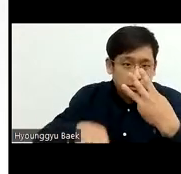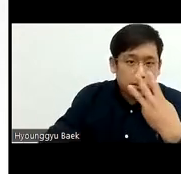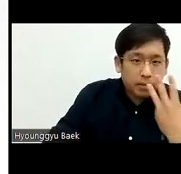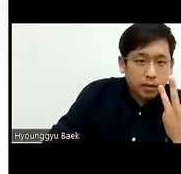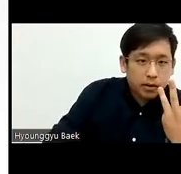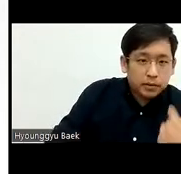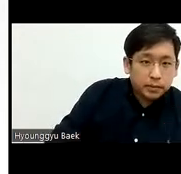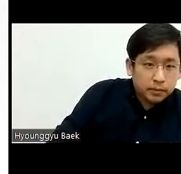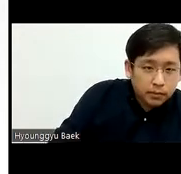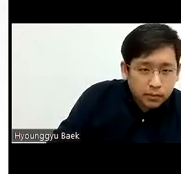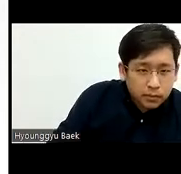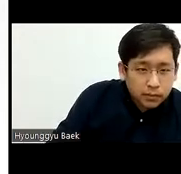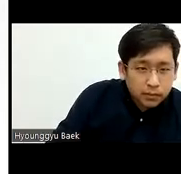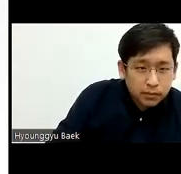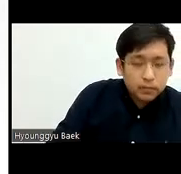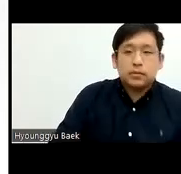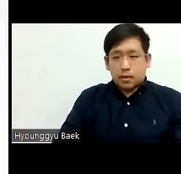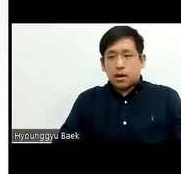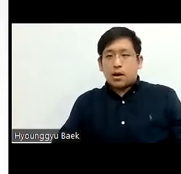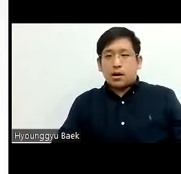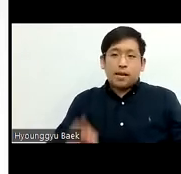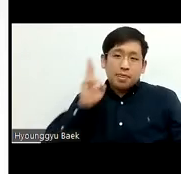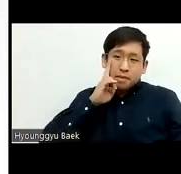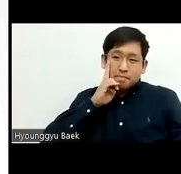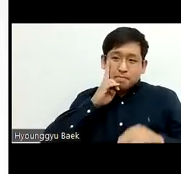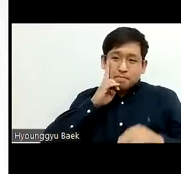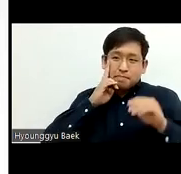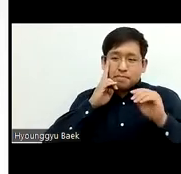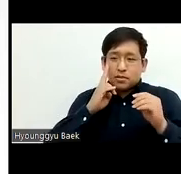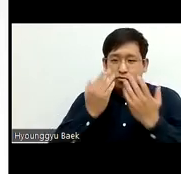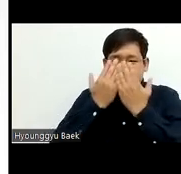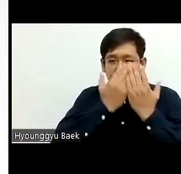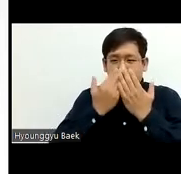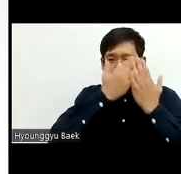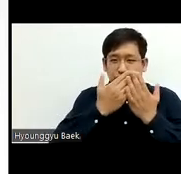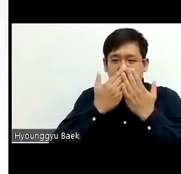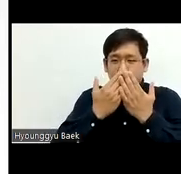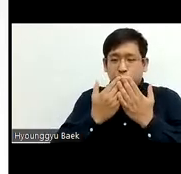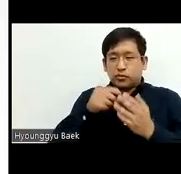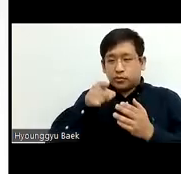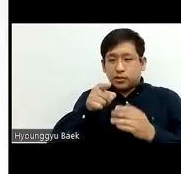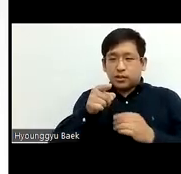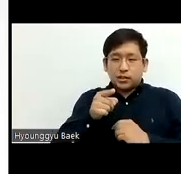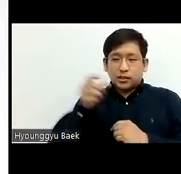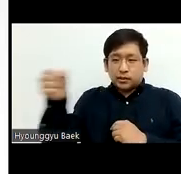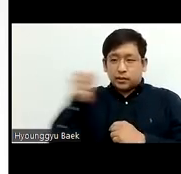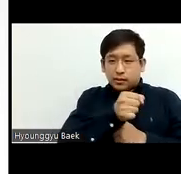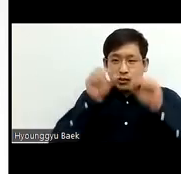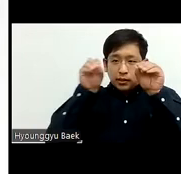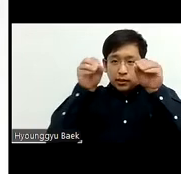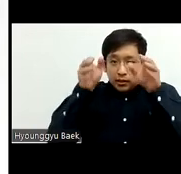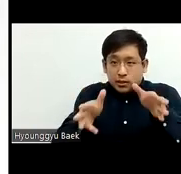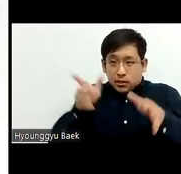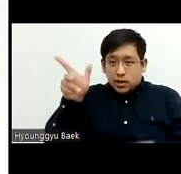deaf person. And therefore, having an interpreter at hospitals for medical services is important. And for schools,